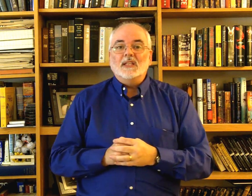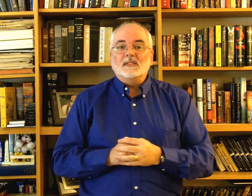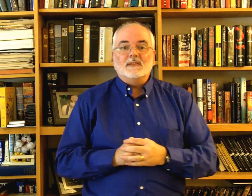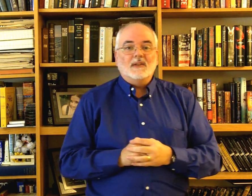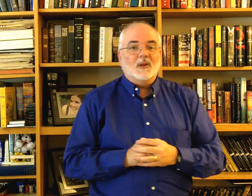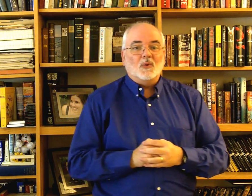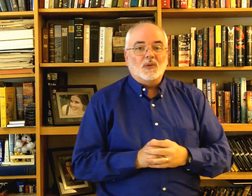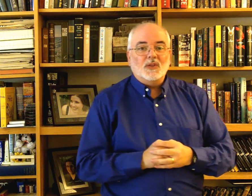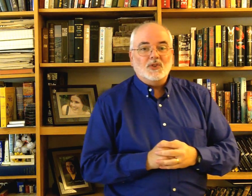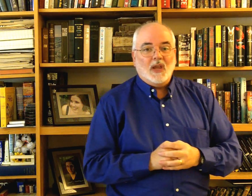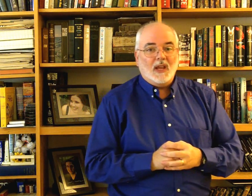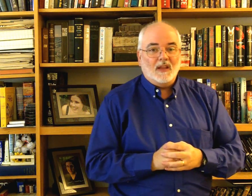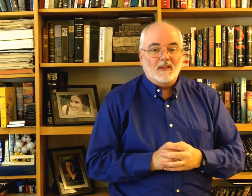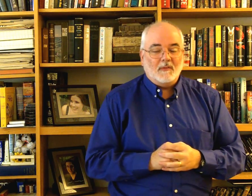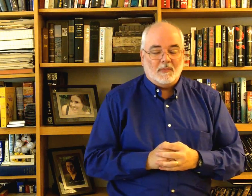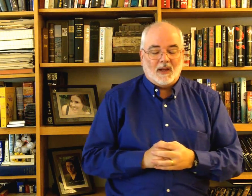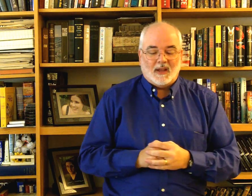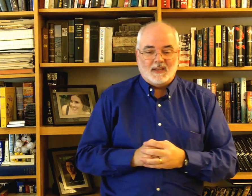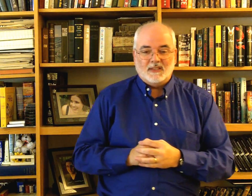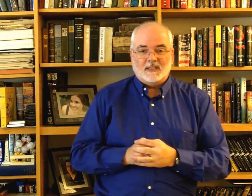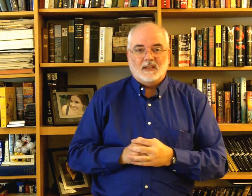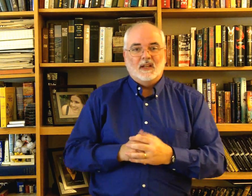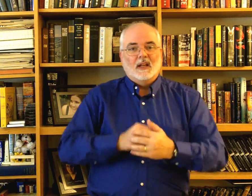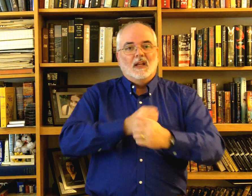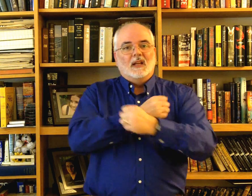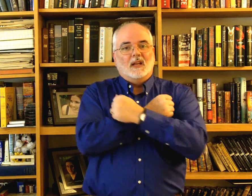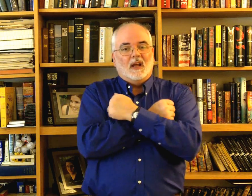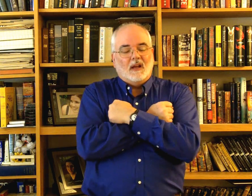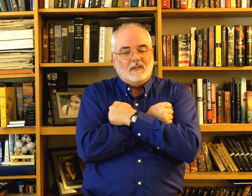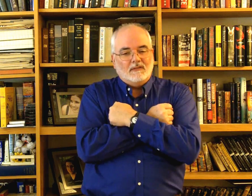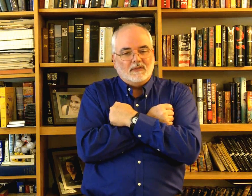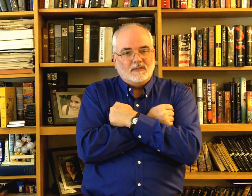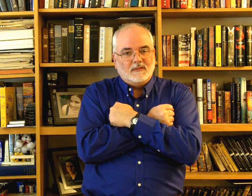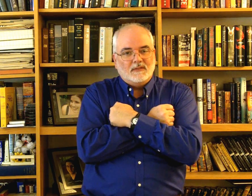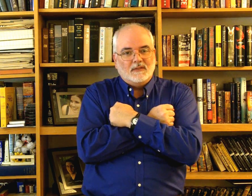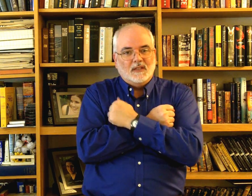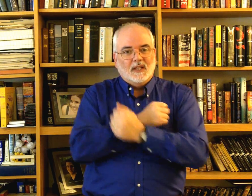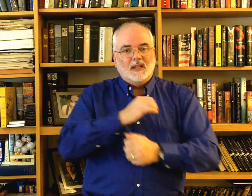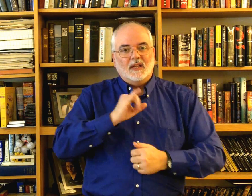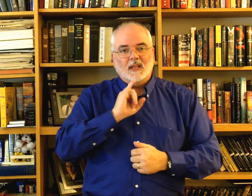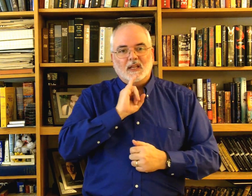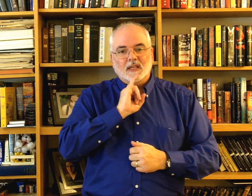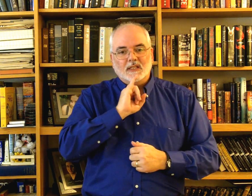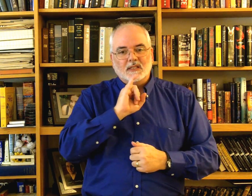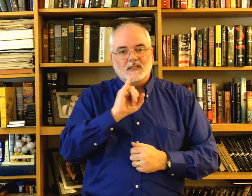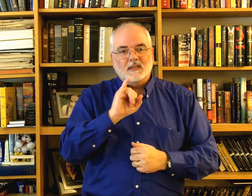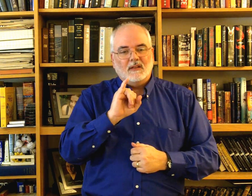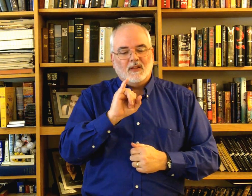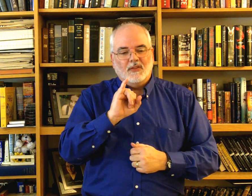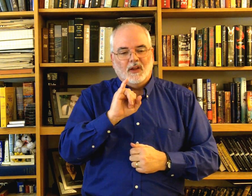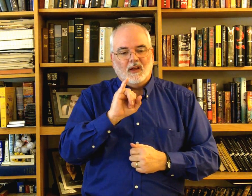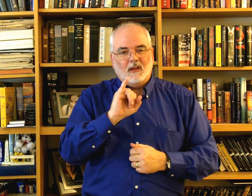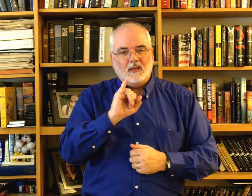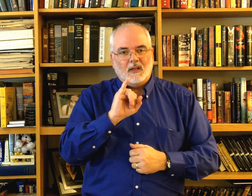the golden chain that binds. Love is the, kick it